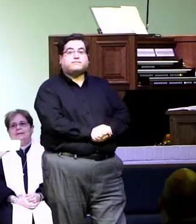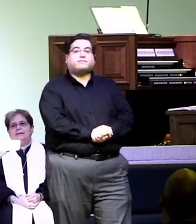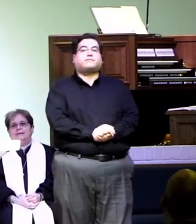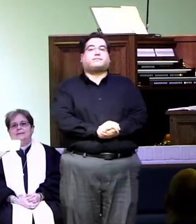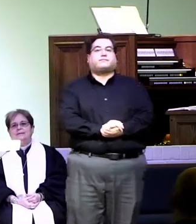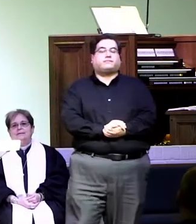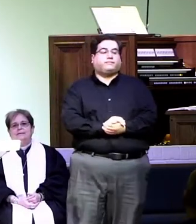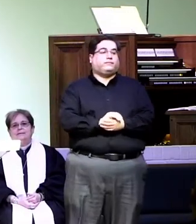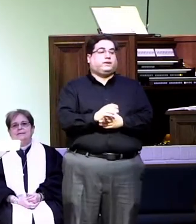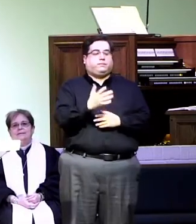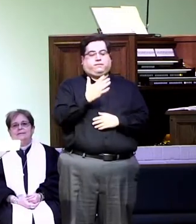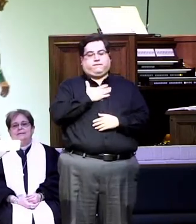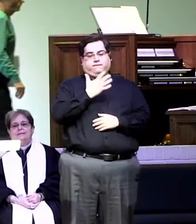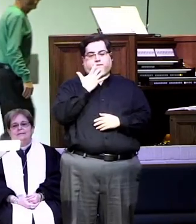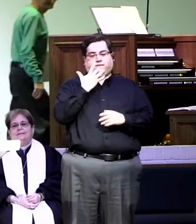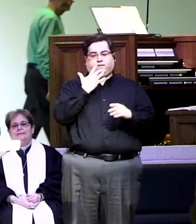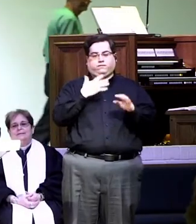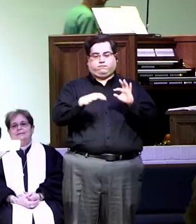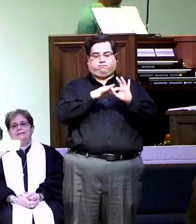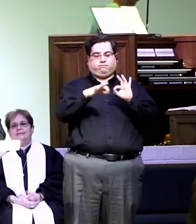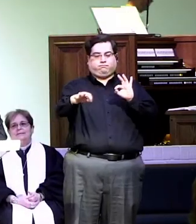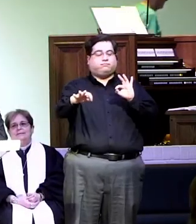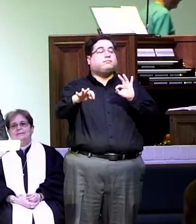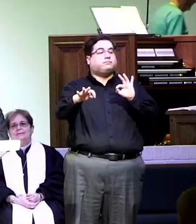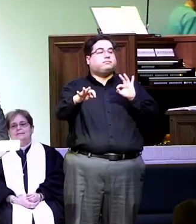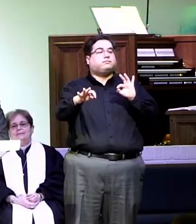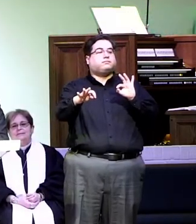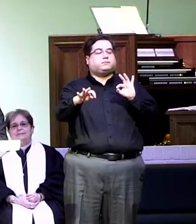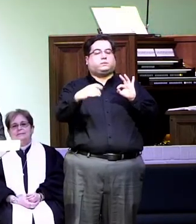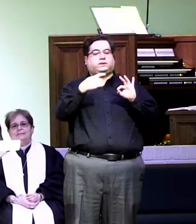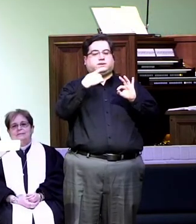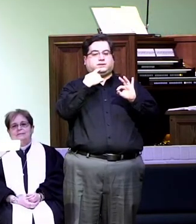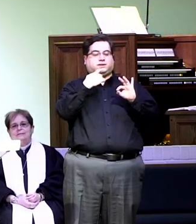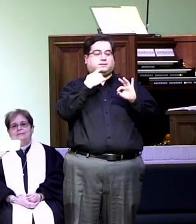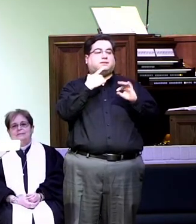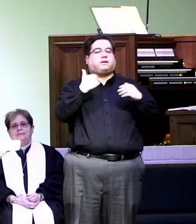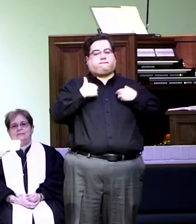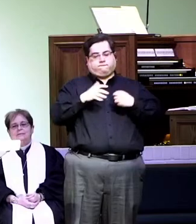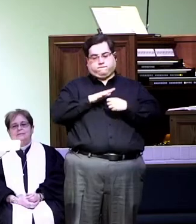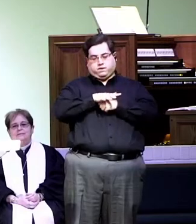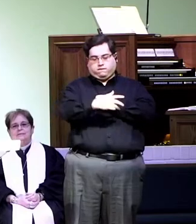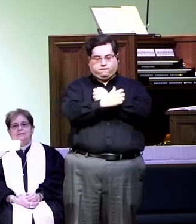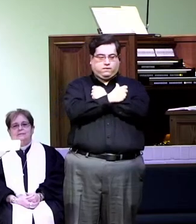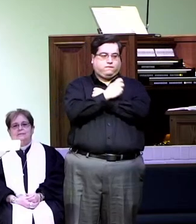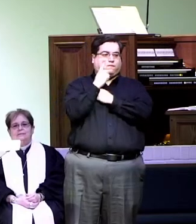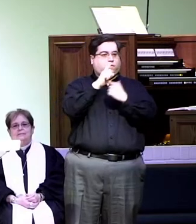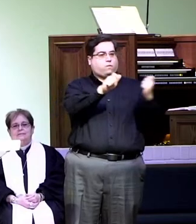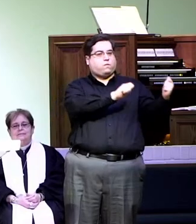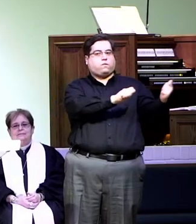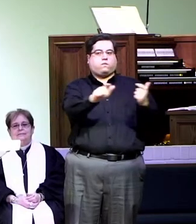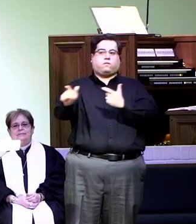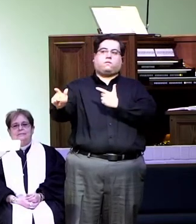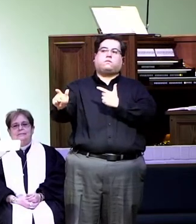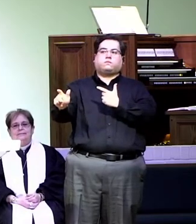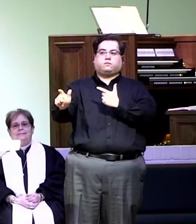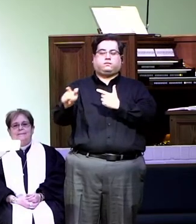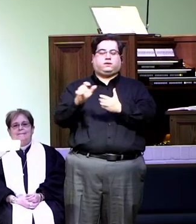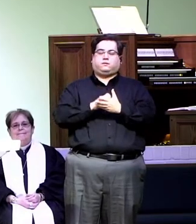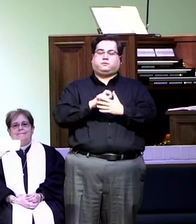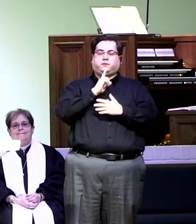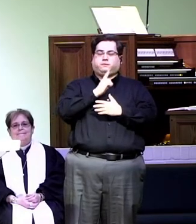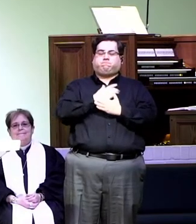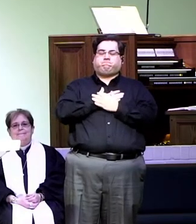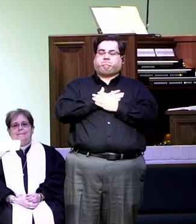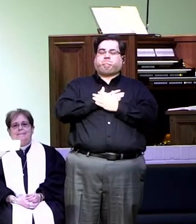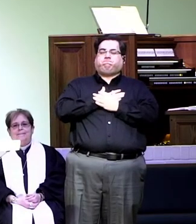The favorite line in that song is the one that says, "There is enough love for all of us." That was just really,